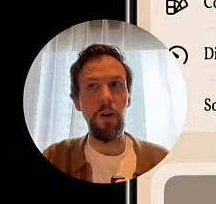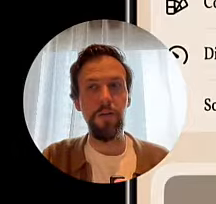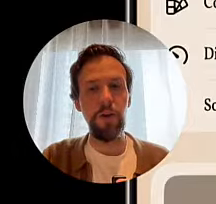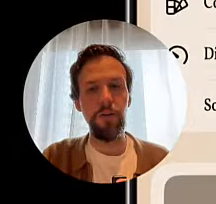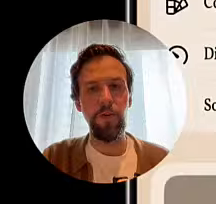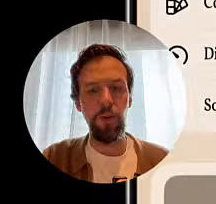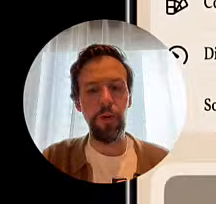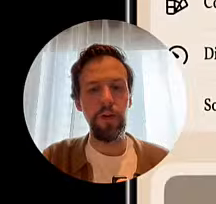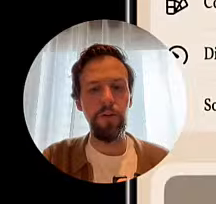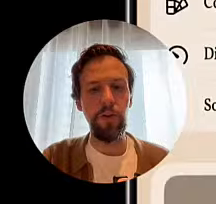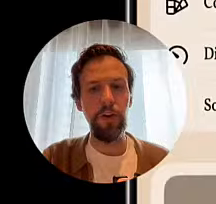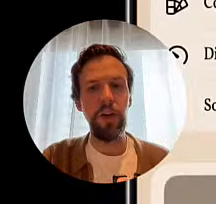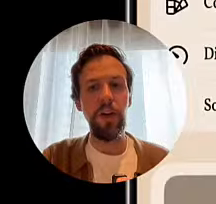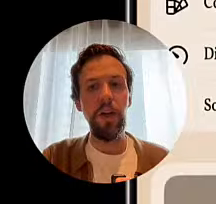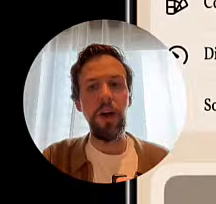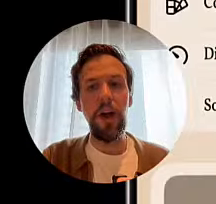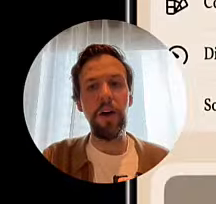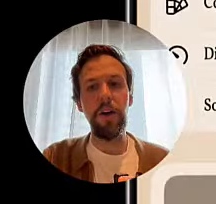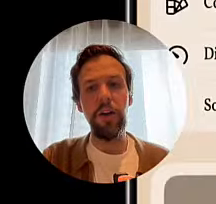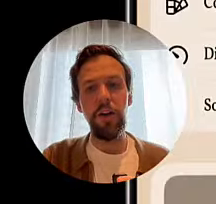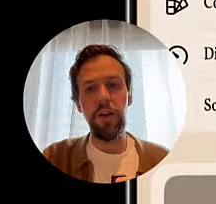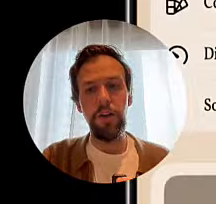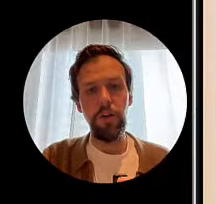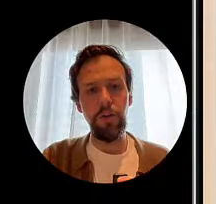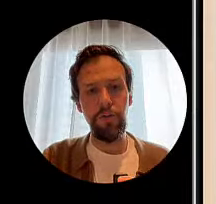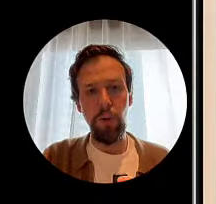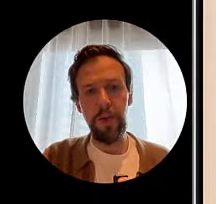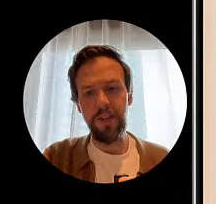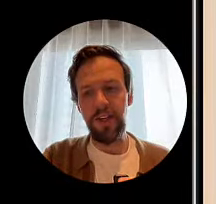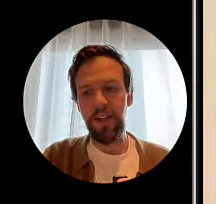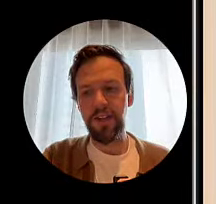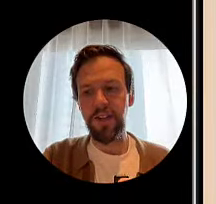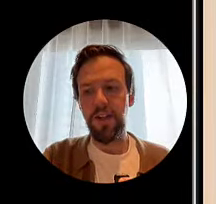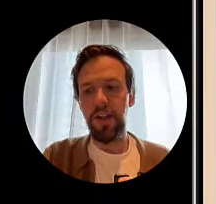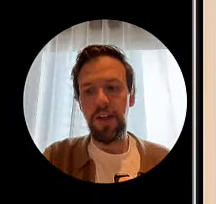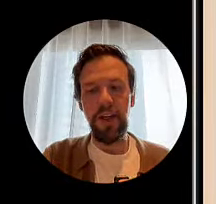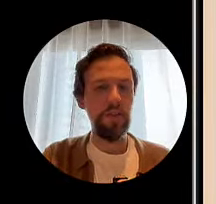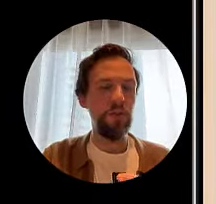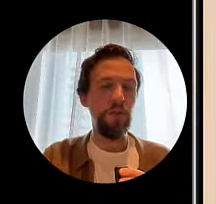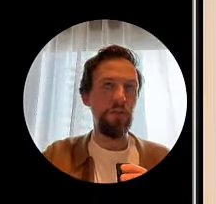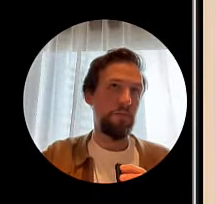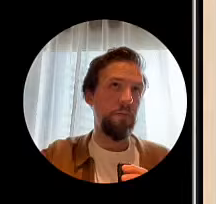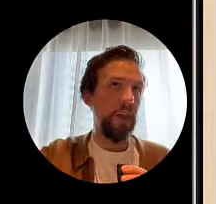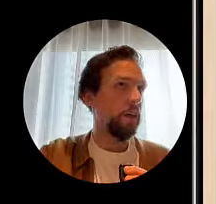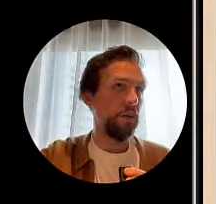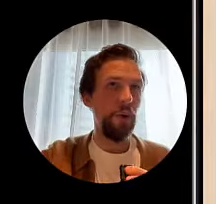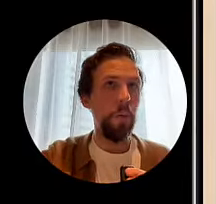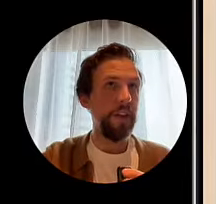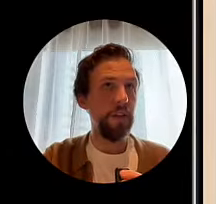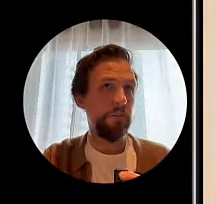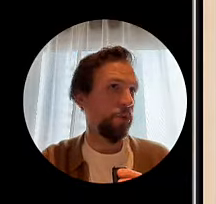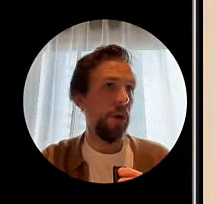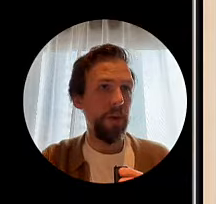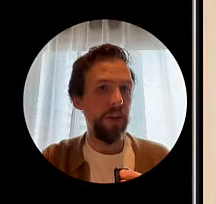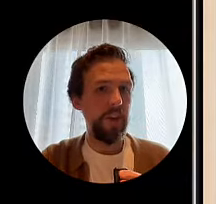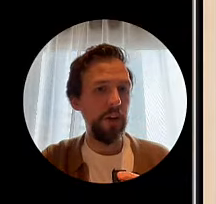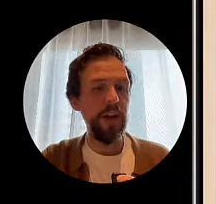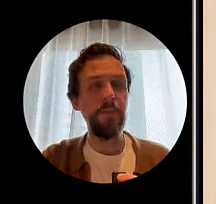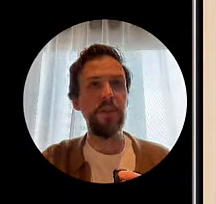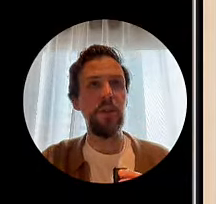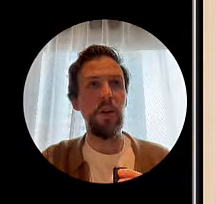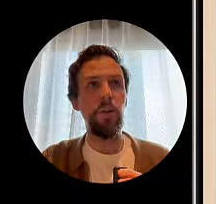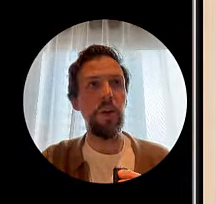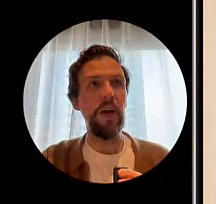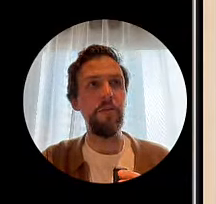players of Art of Fauna are the phobia settings. And they are quite common in